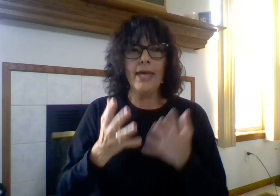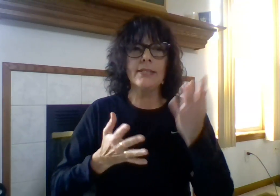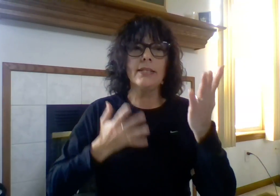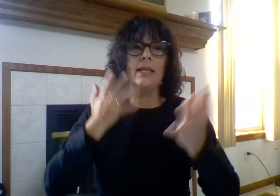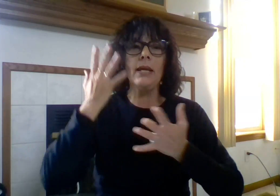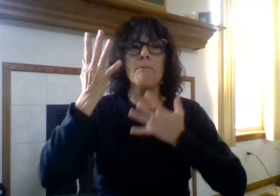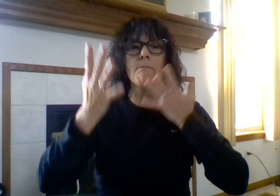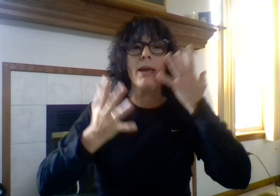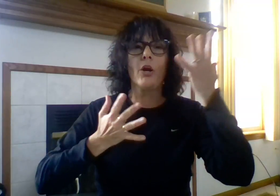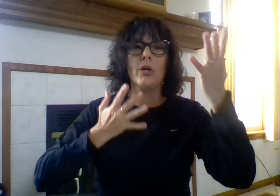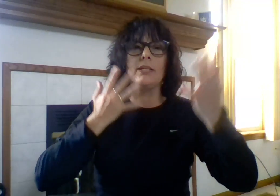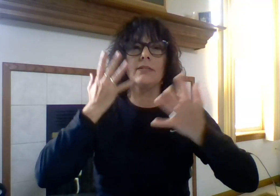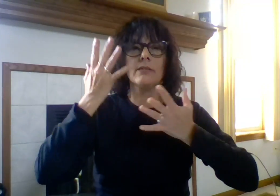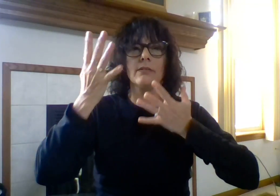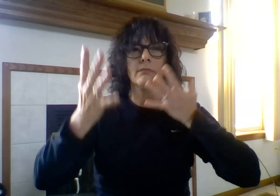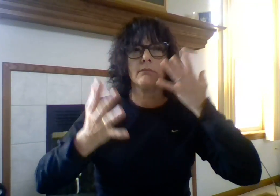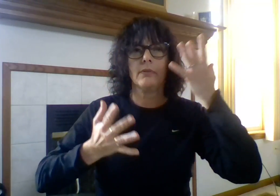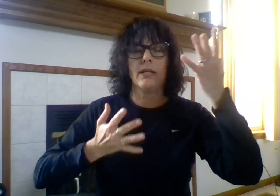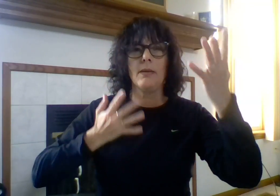and embarrassed.